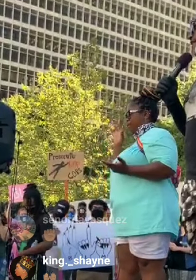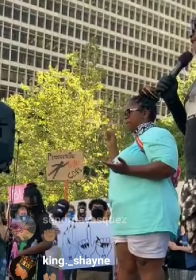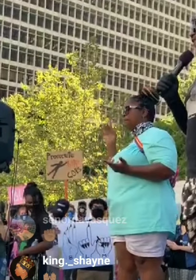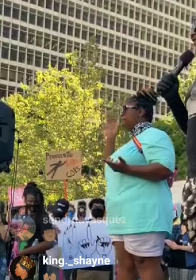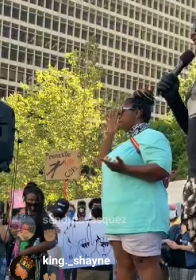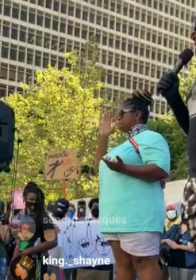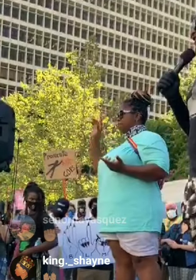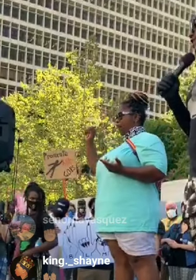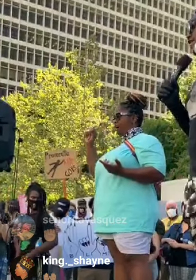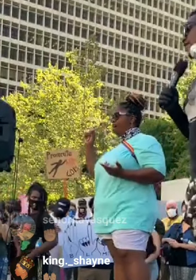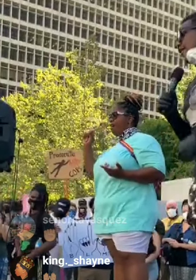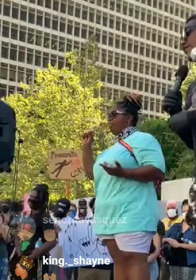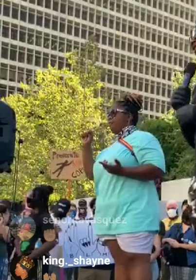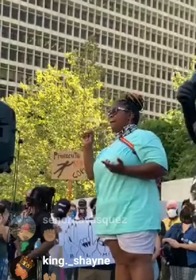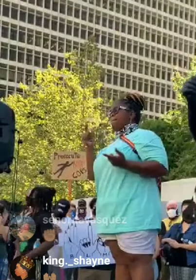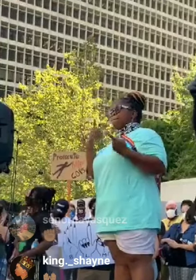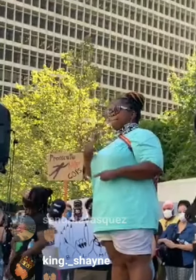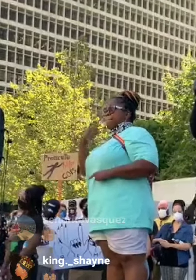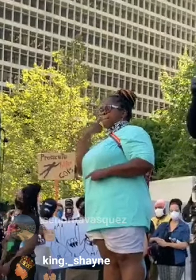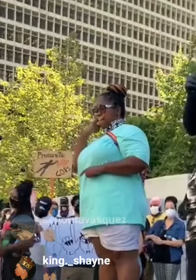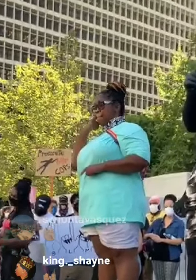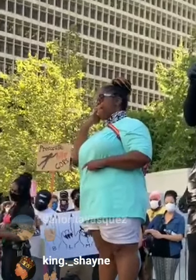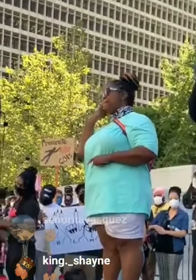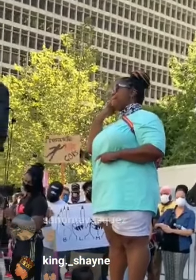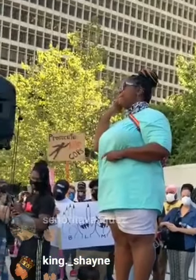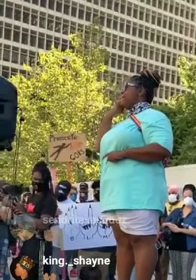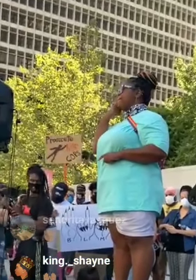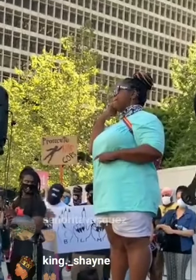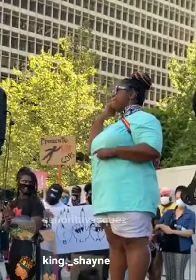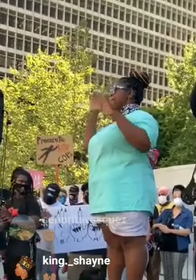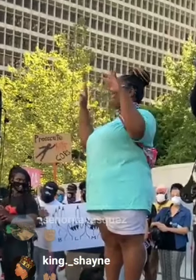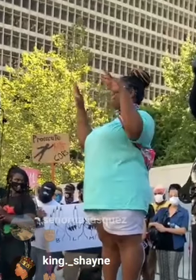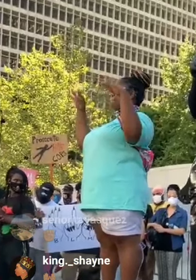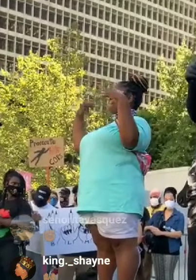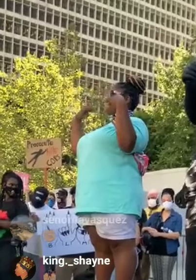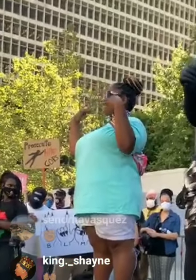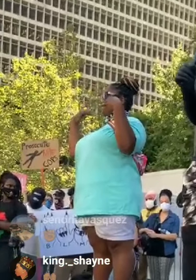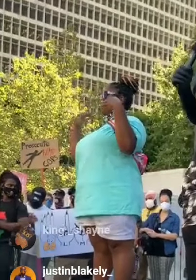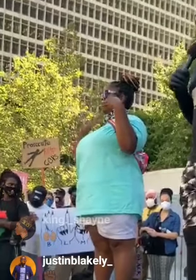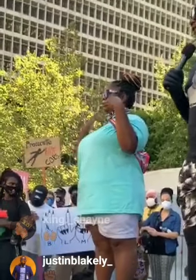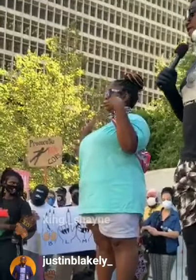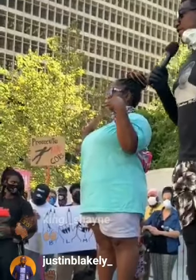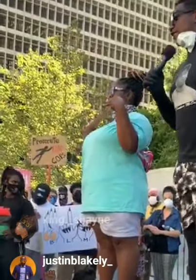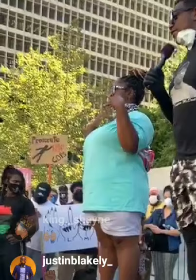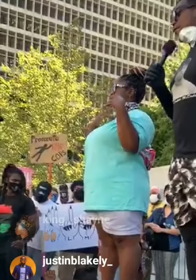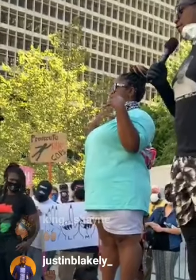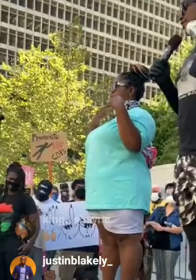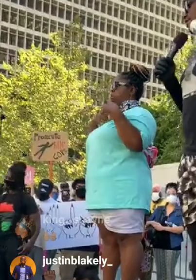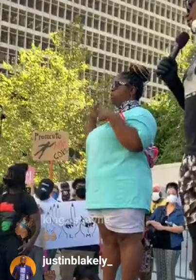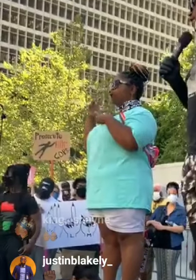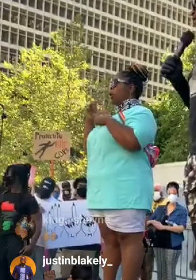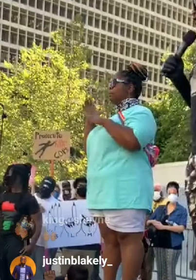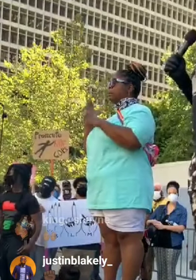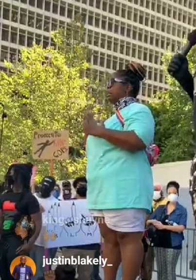But recently I've been put in that spotlight to be asked to sing, and I don't think I'm the greatest singer